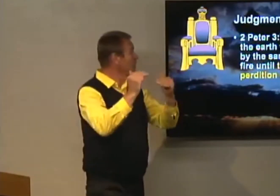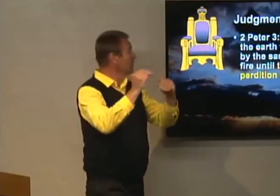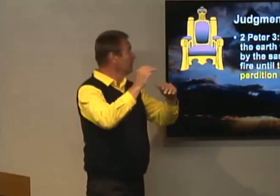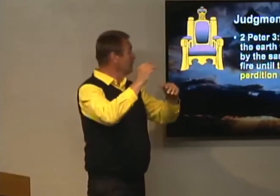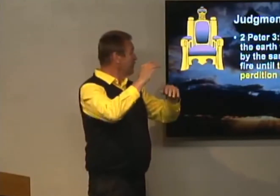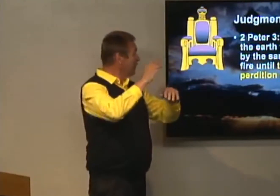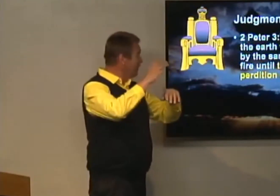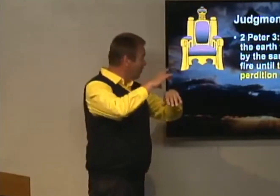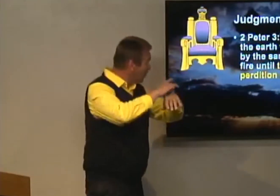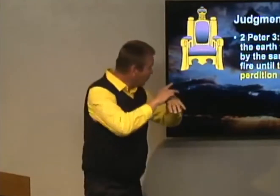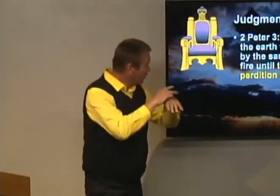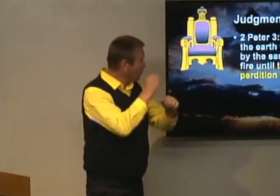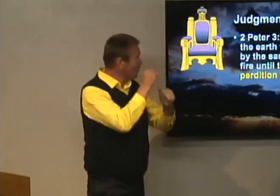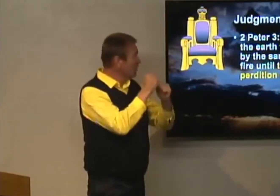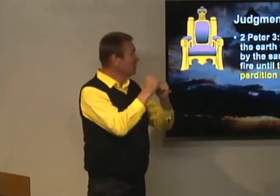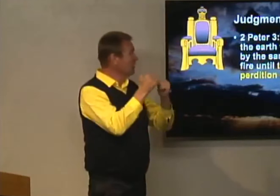We take a look at 2 Peter verses